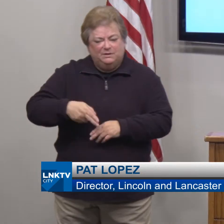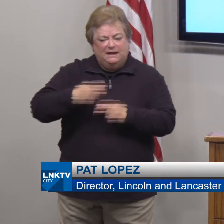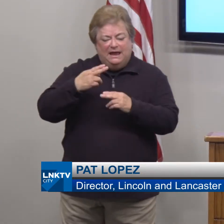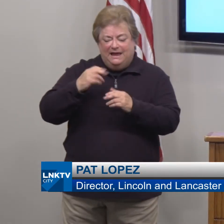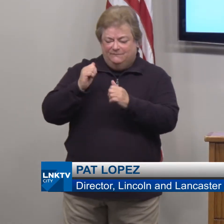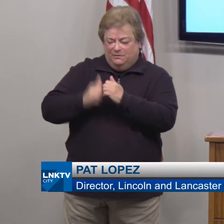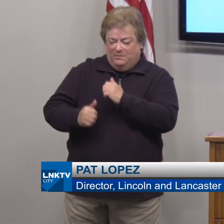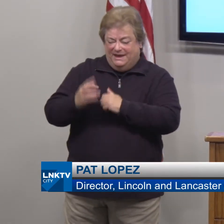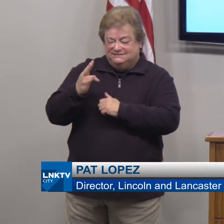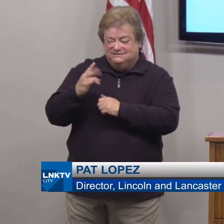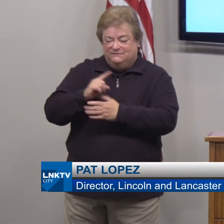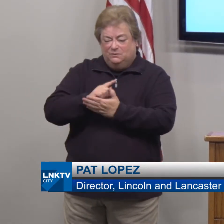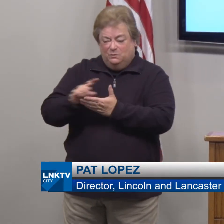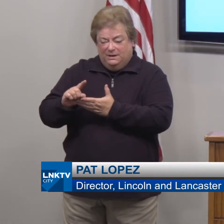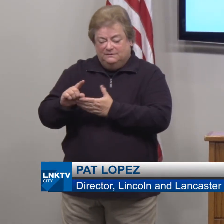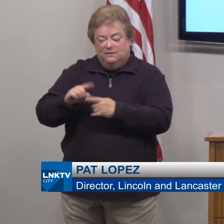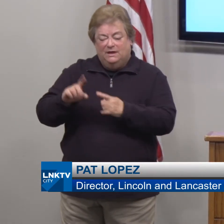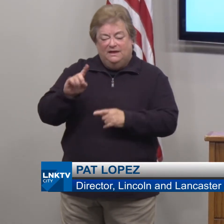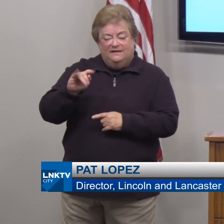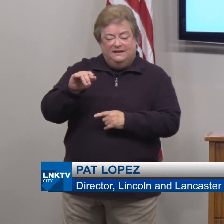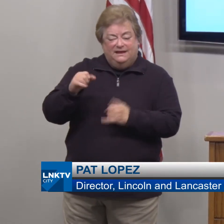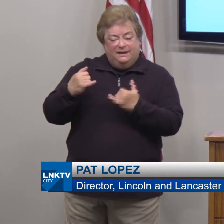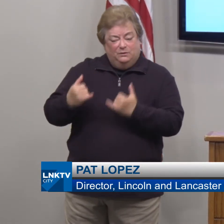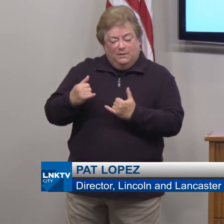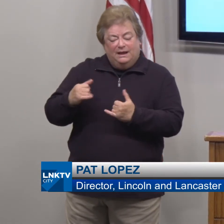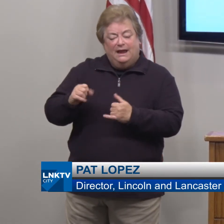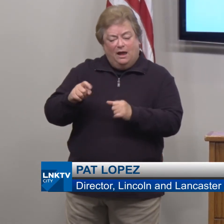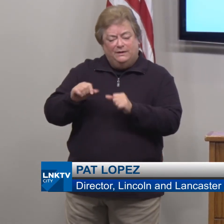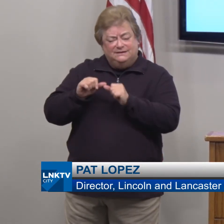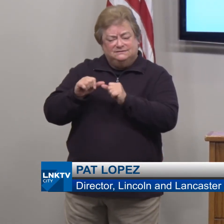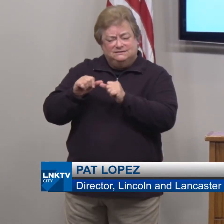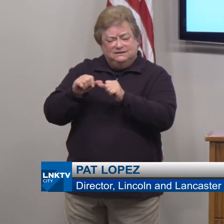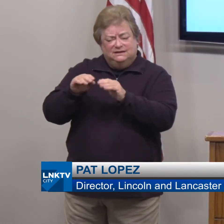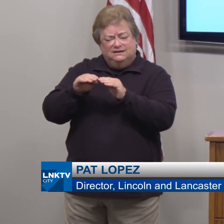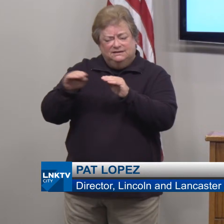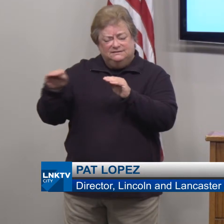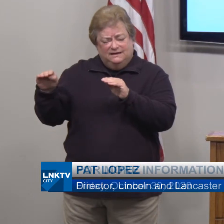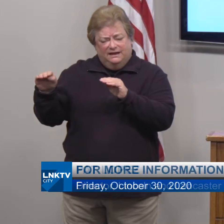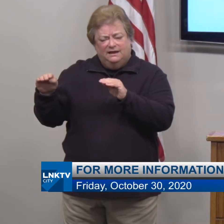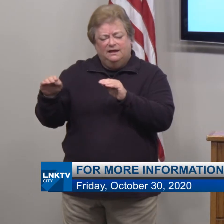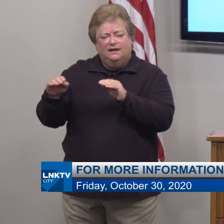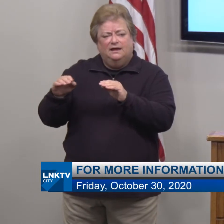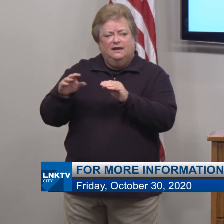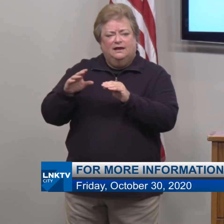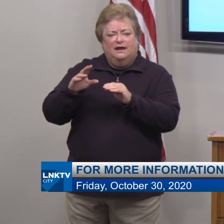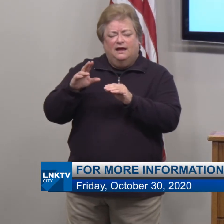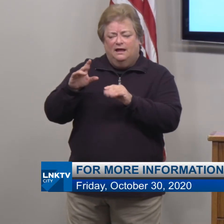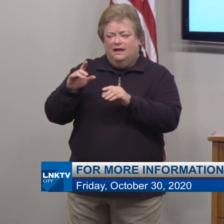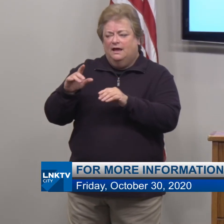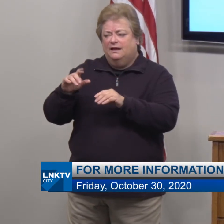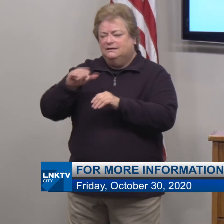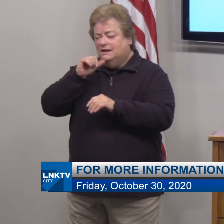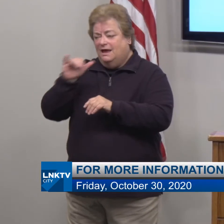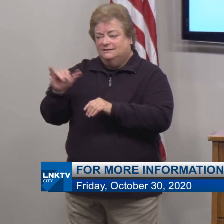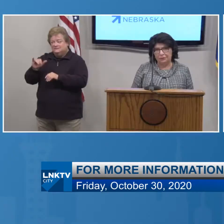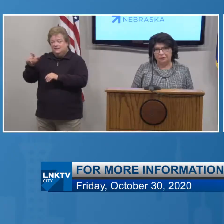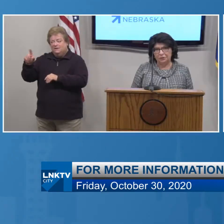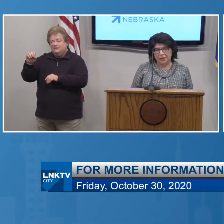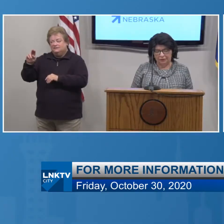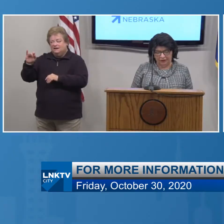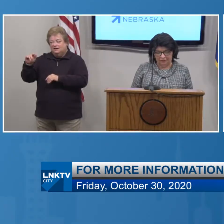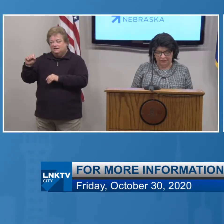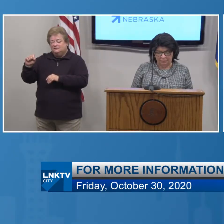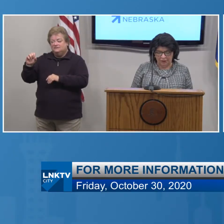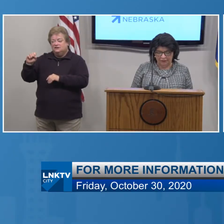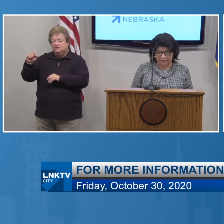7 weeks, but our data right now is fairly steady, unlike what we are seeing in Douglas, Sarpy, Hall, and